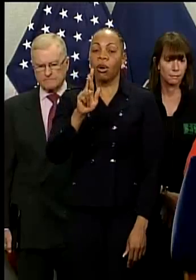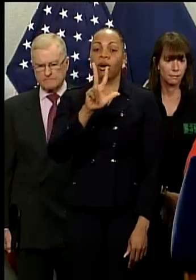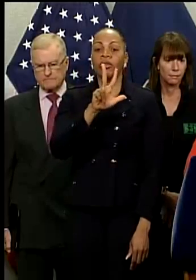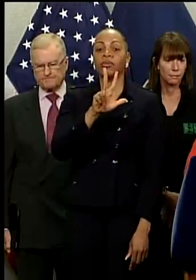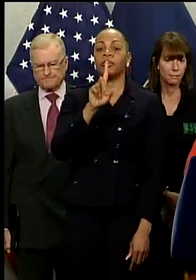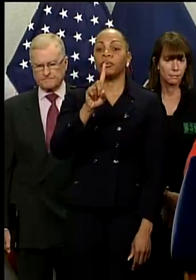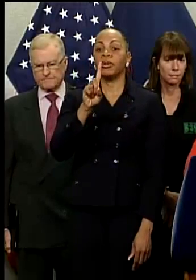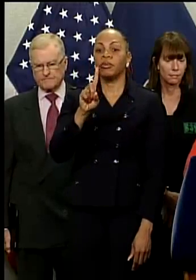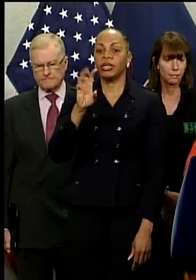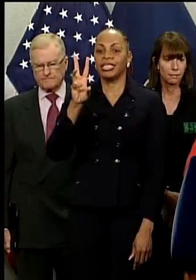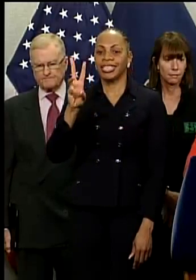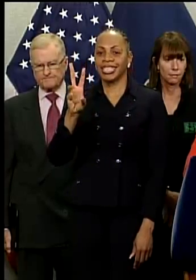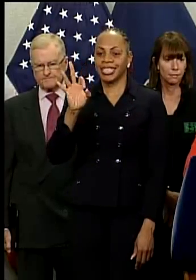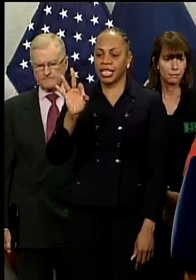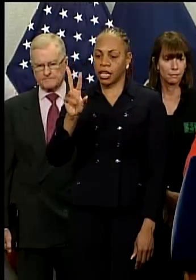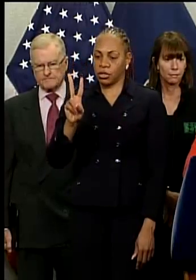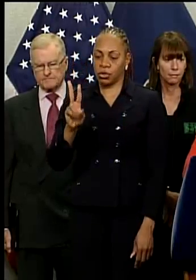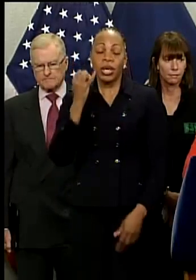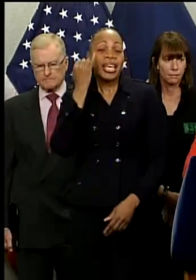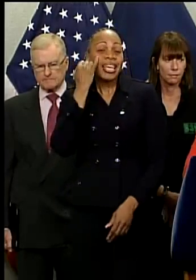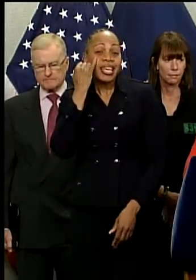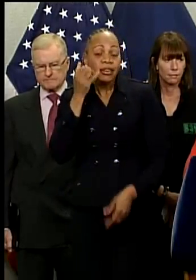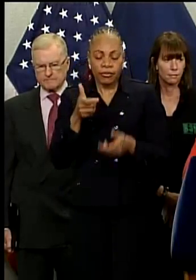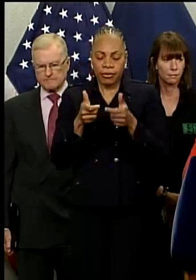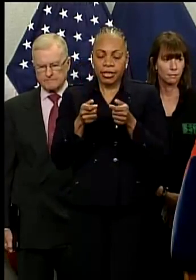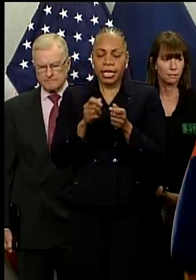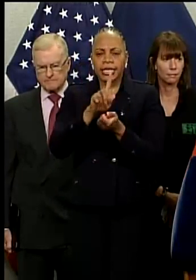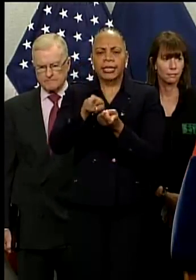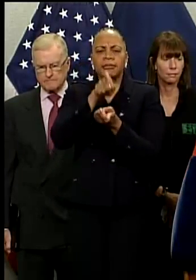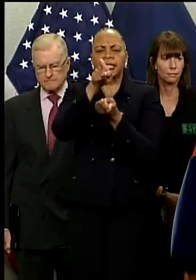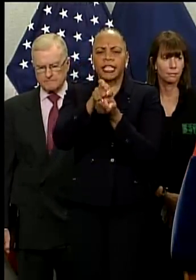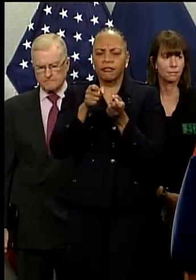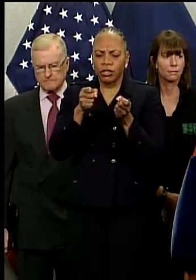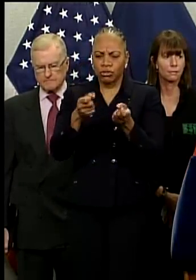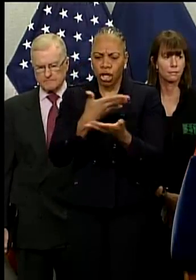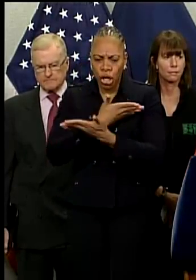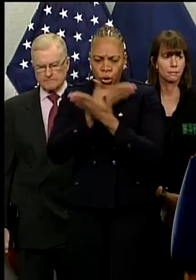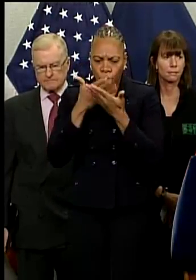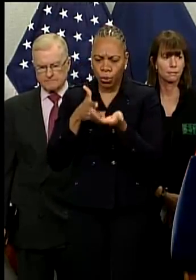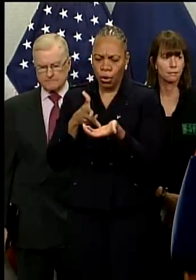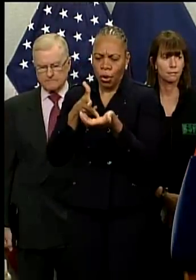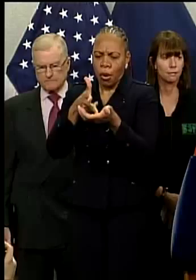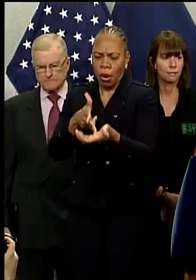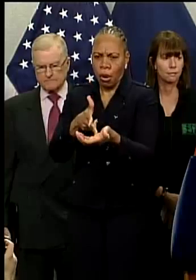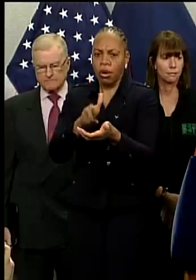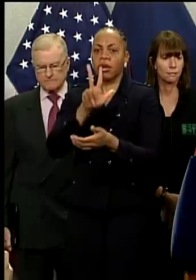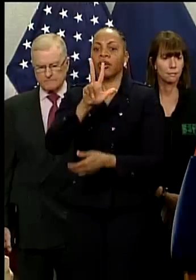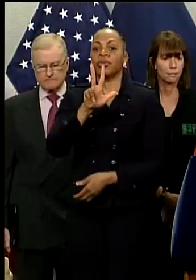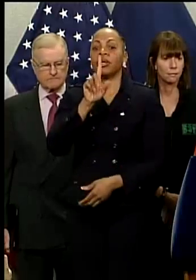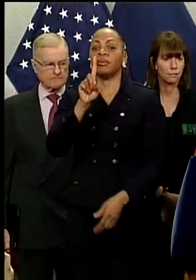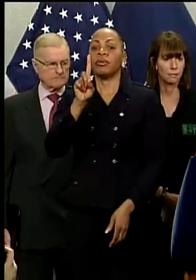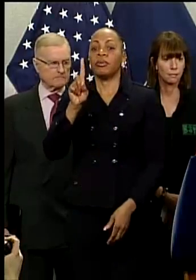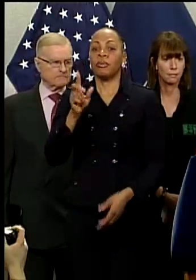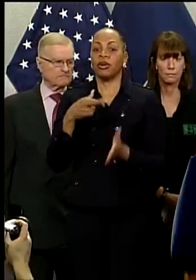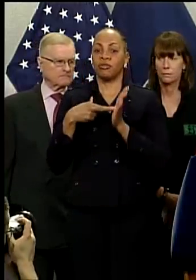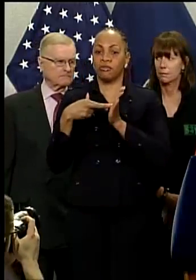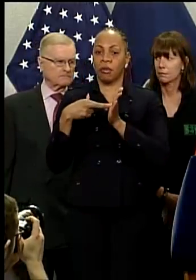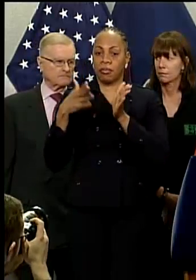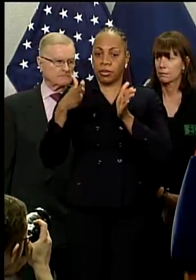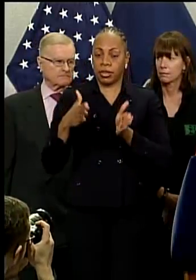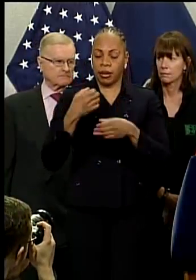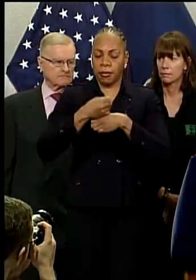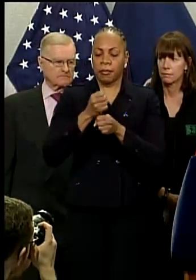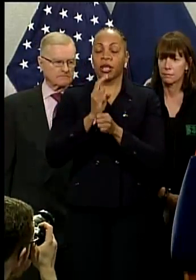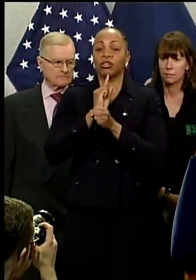for instance, if you text about a particular street that has yet to be plowed, a 311 representative will make sure that information is passed along to